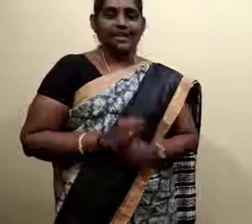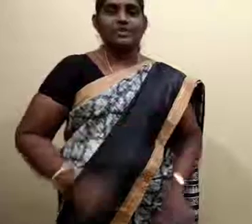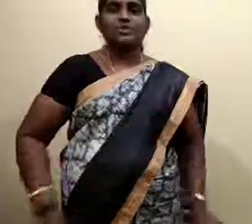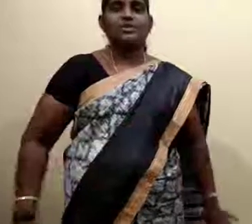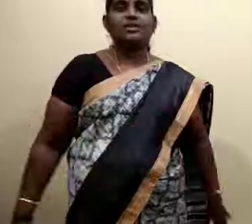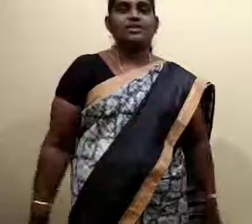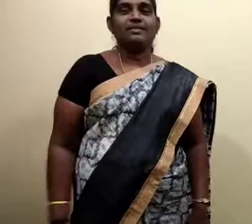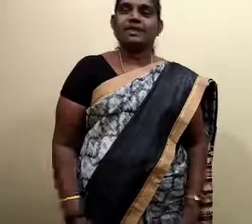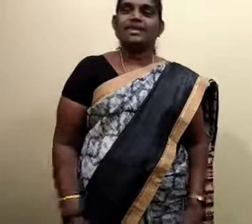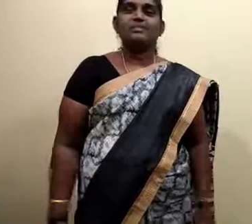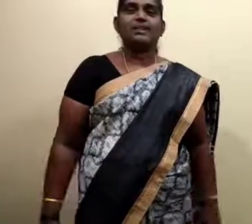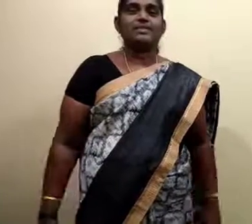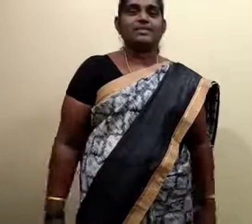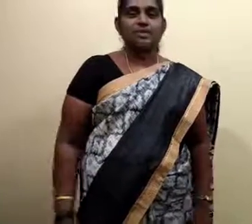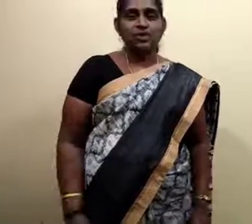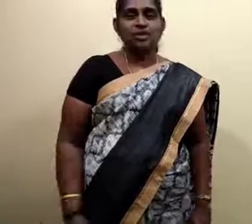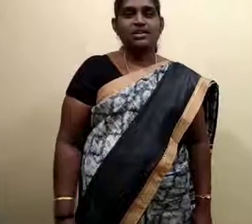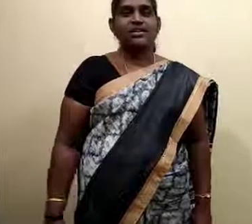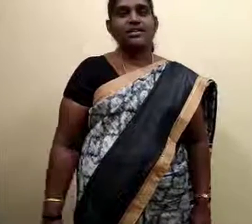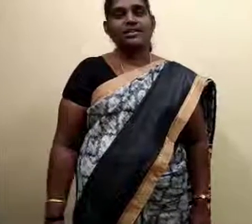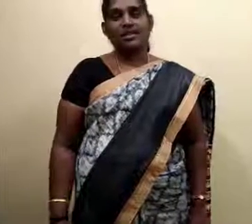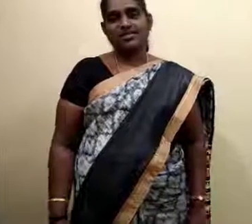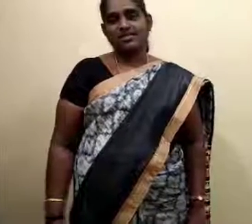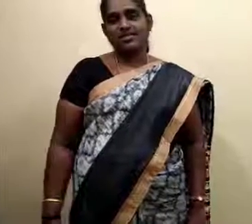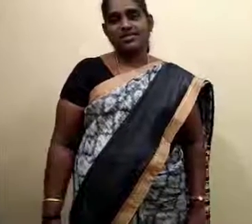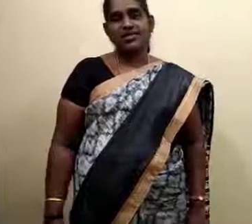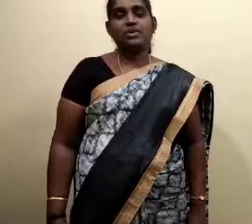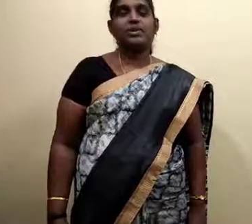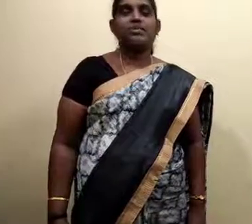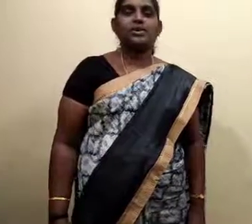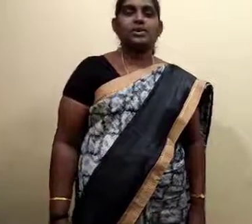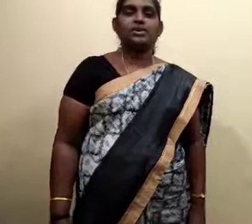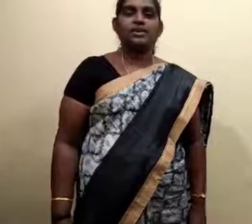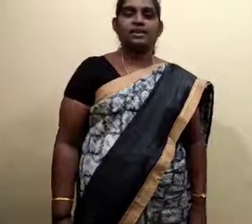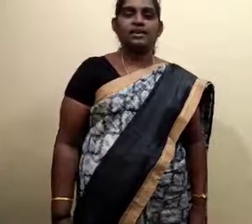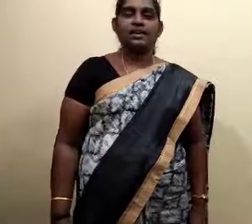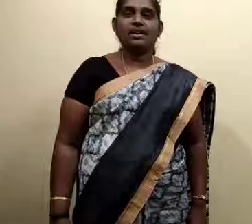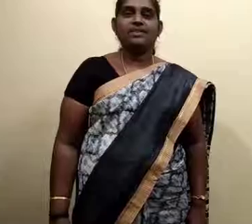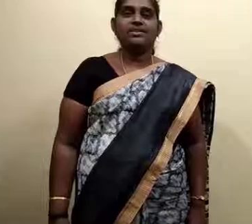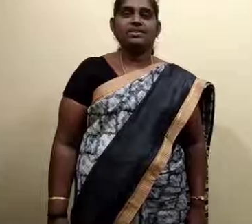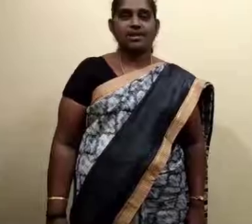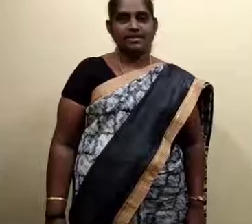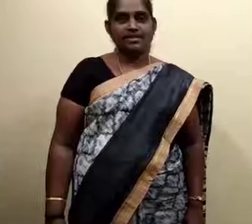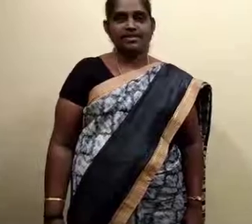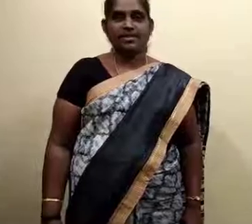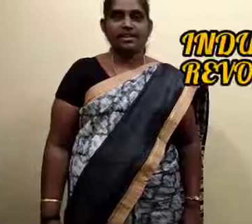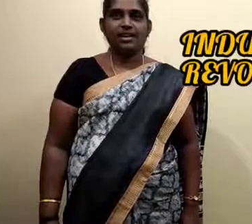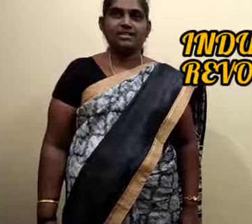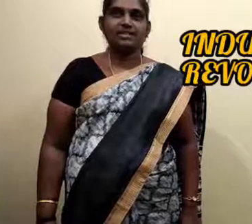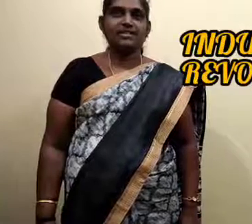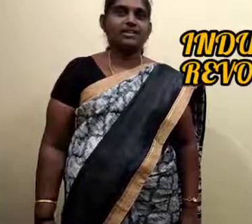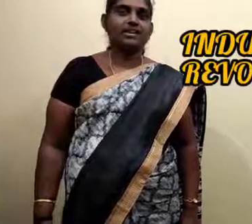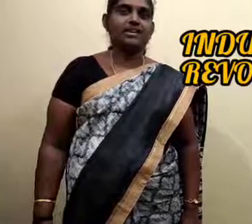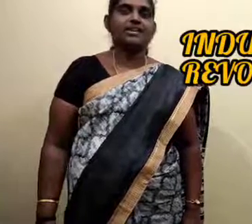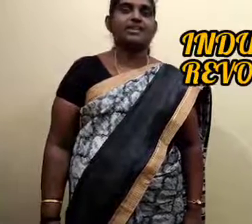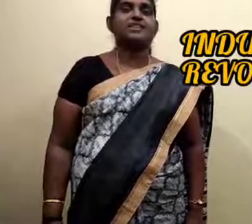Greetings to all. Welcome back to Social Online Classes. Today we are going to learn lesson 10. Okay, lesson 10